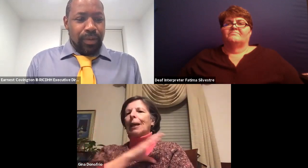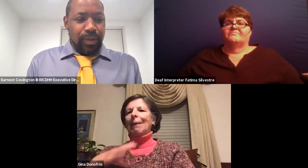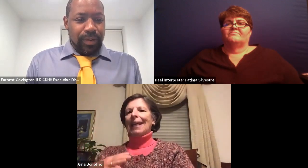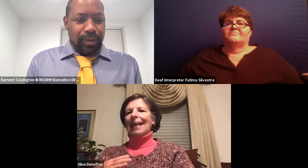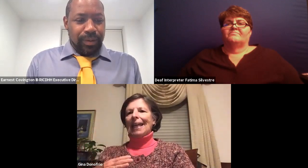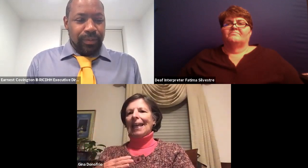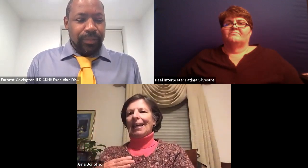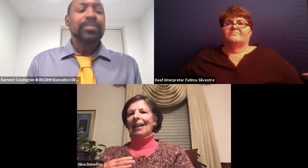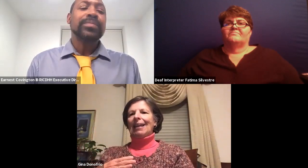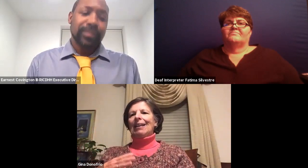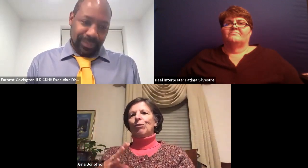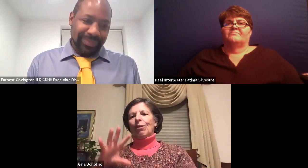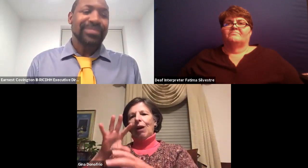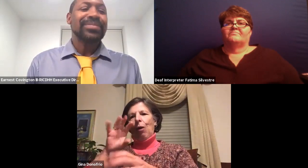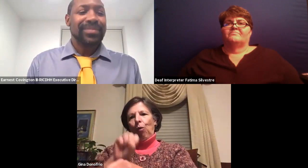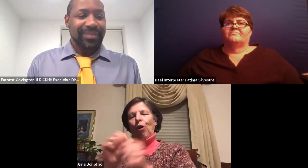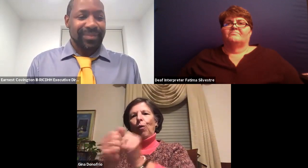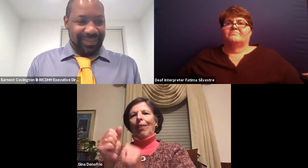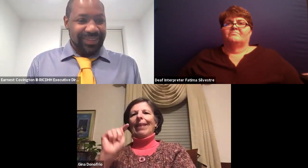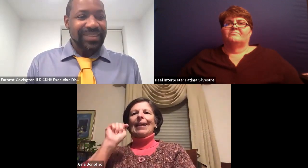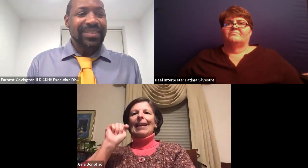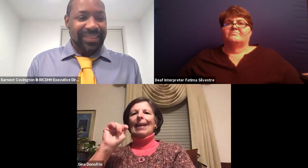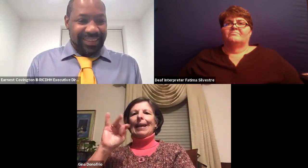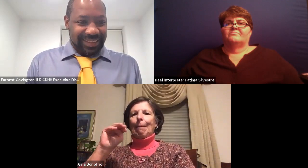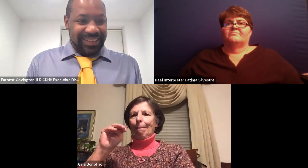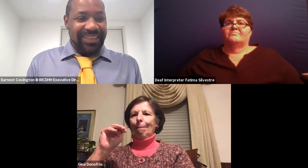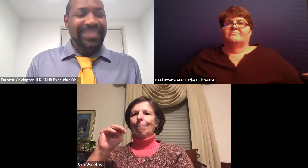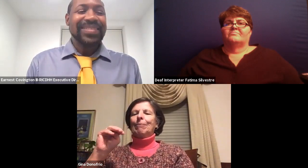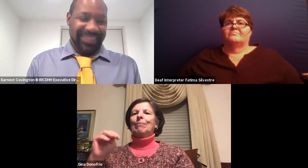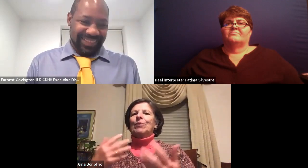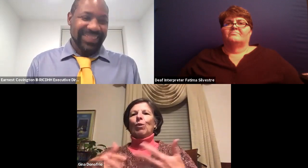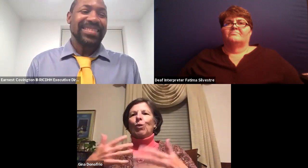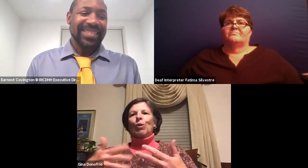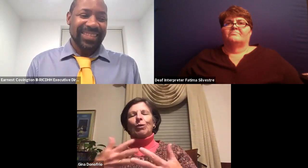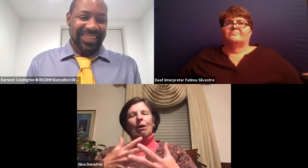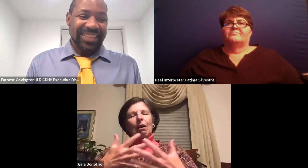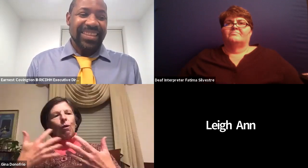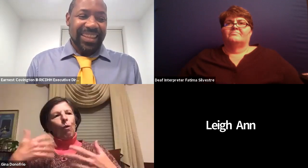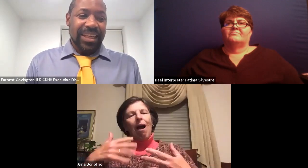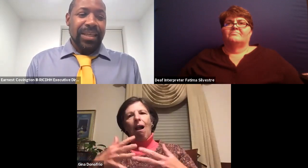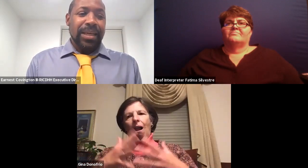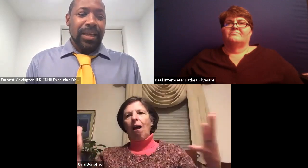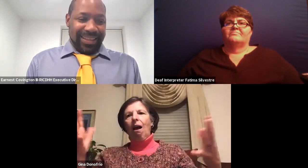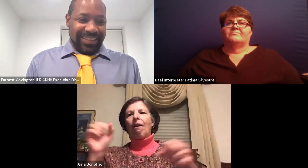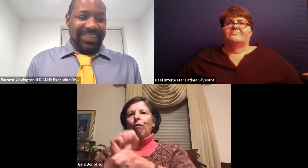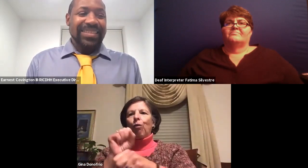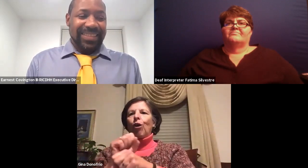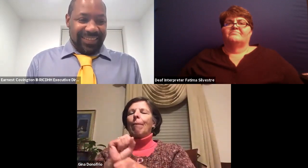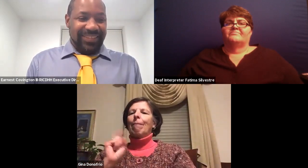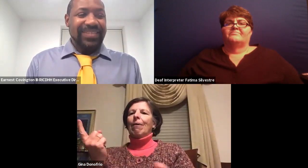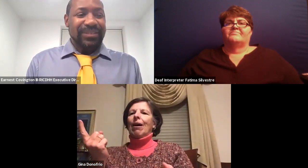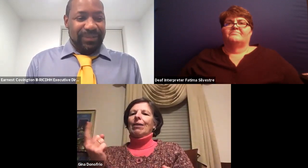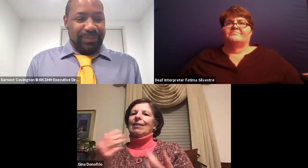left. And at that point, you were involved with the search committee. Tim was doing a lot of